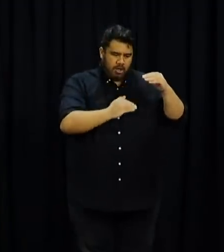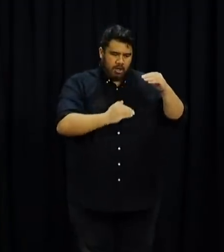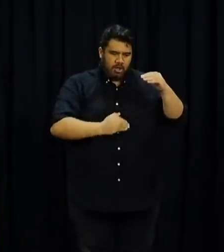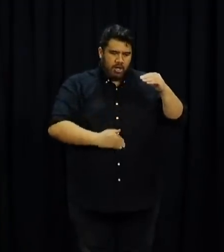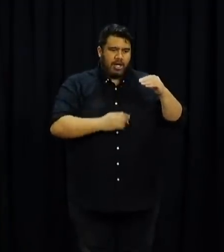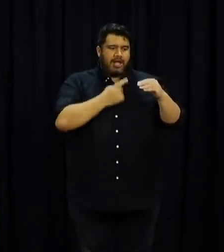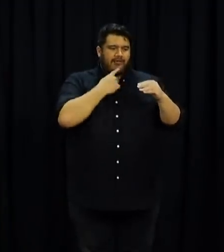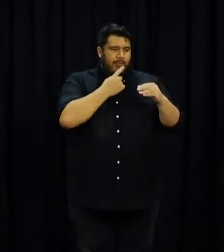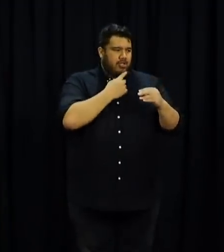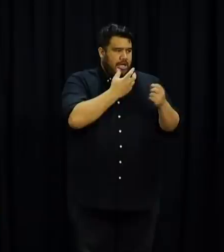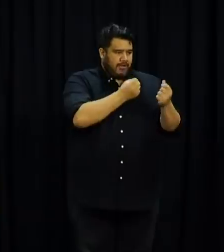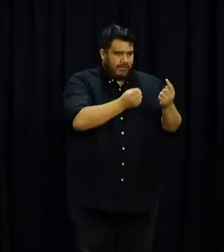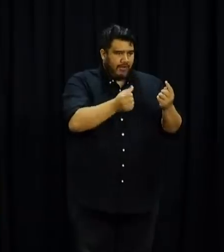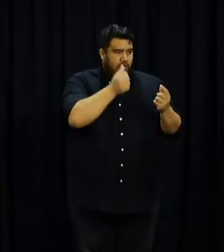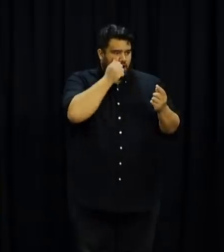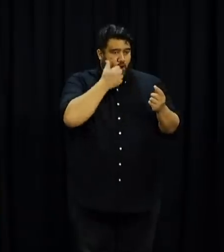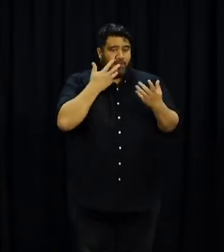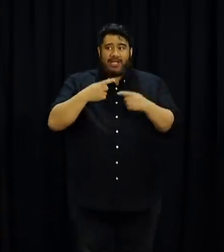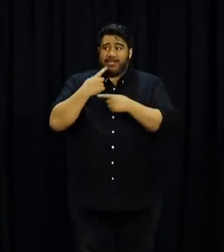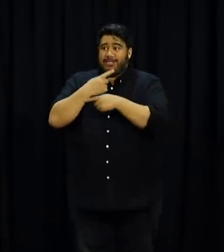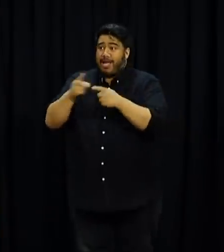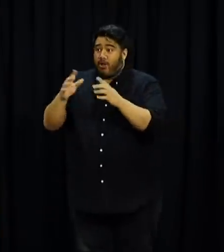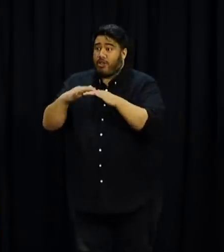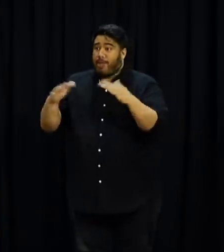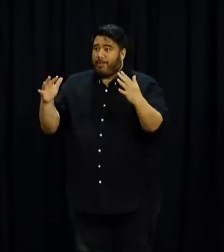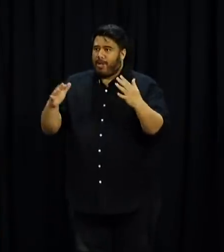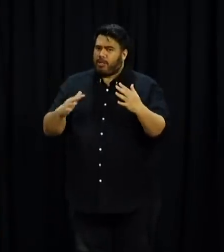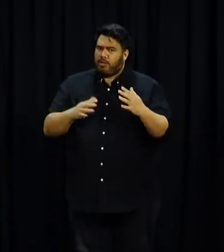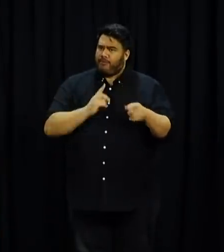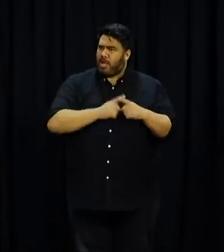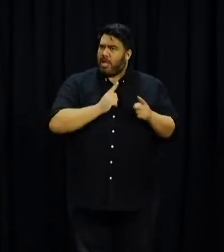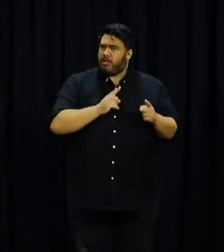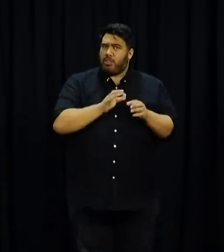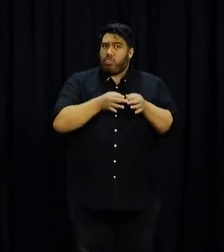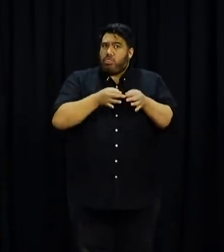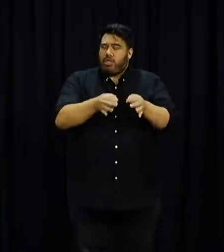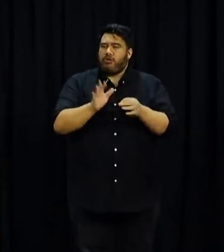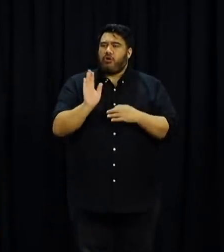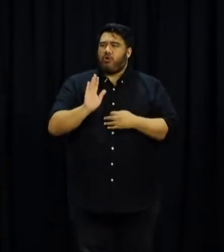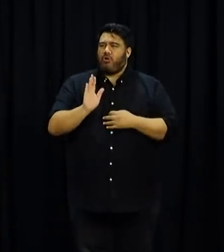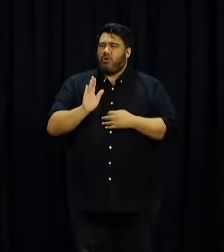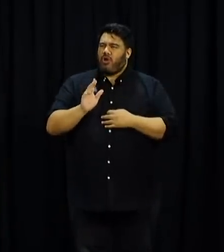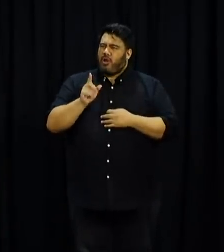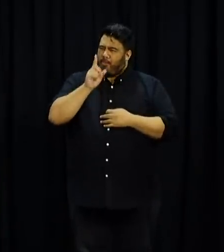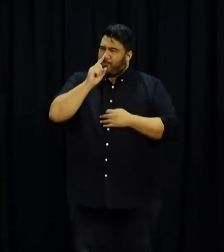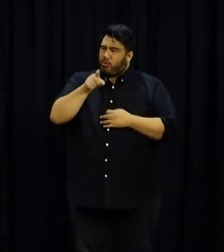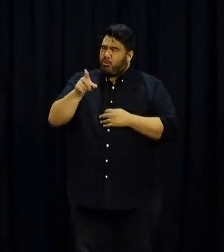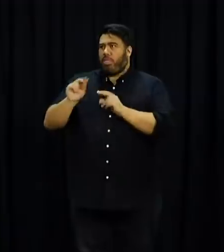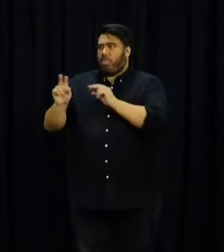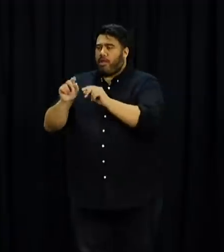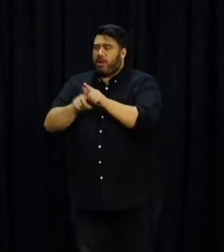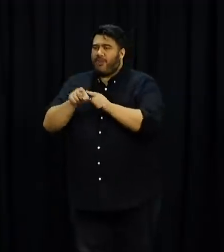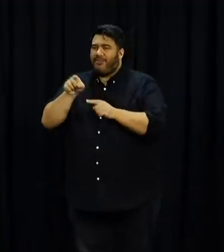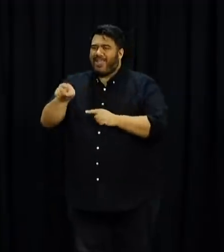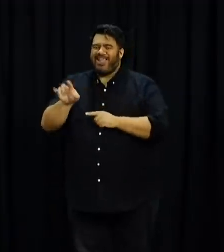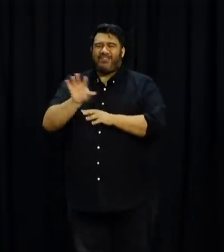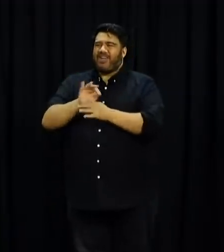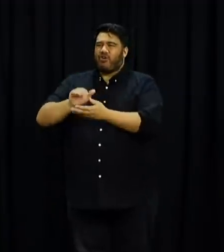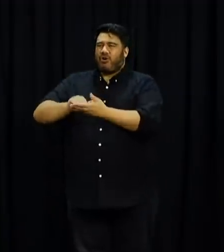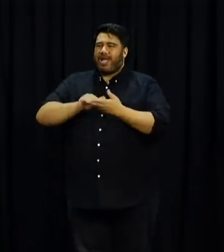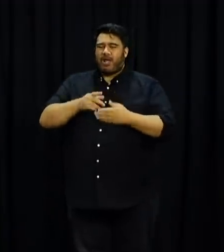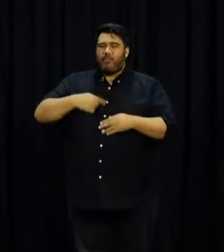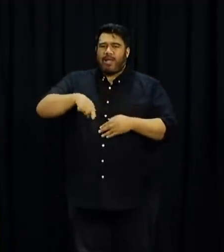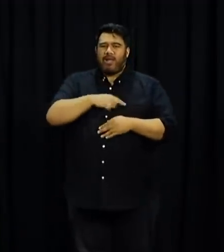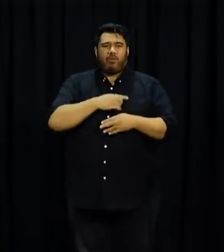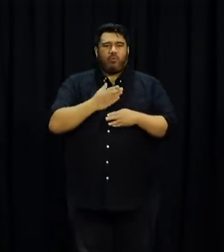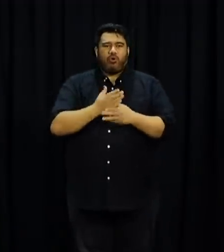quickly, including informing the public. I do worry that those kind of theories do nothing to support what needs to be collective